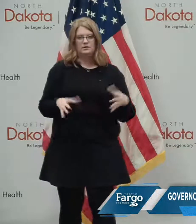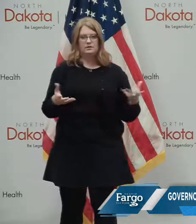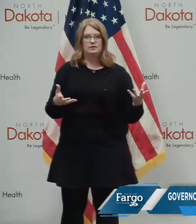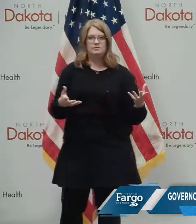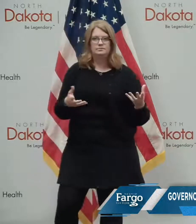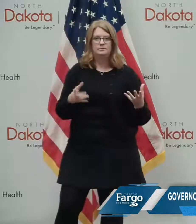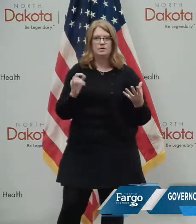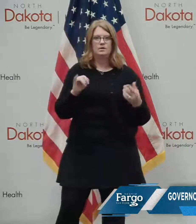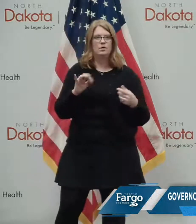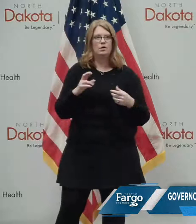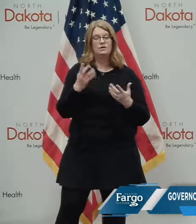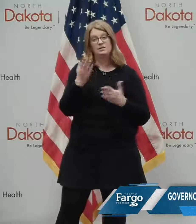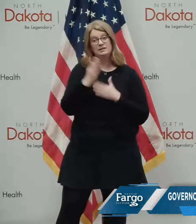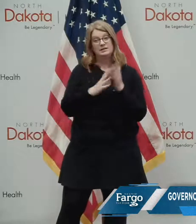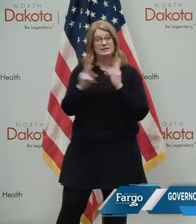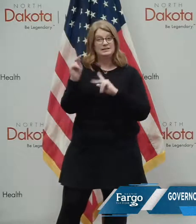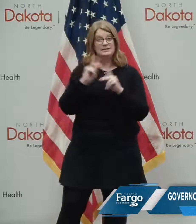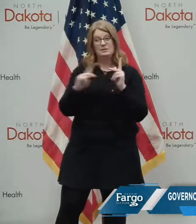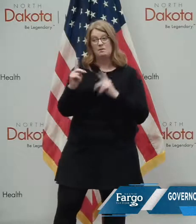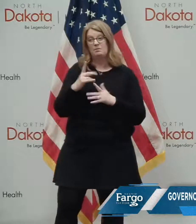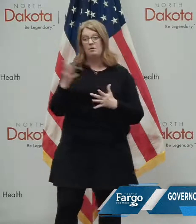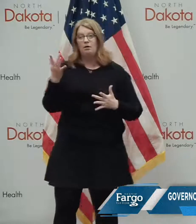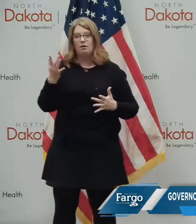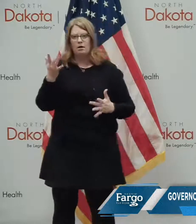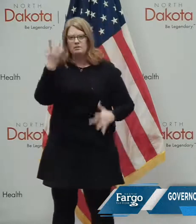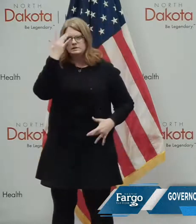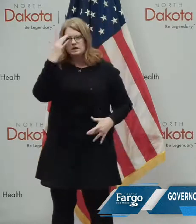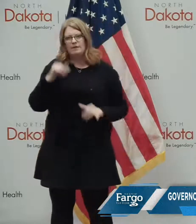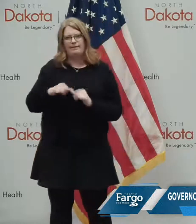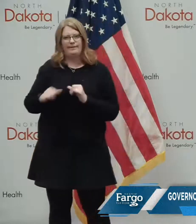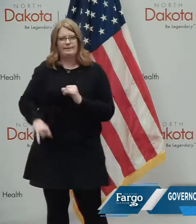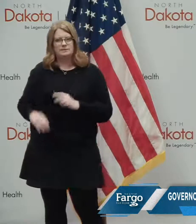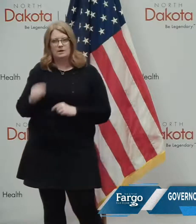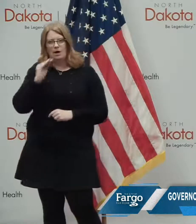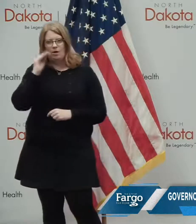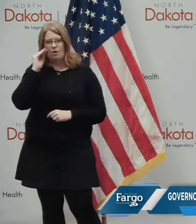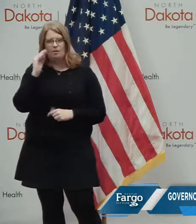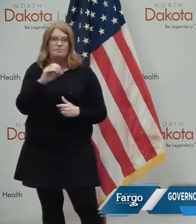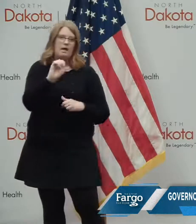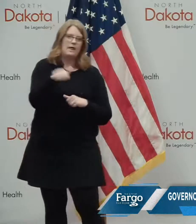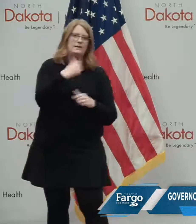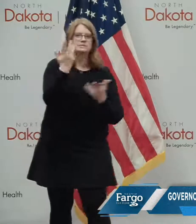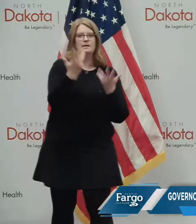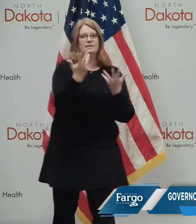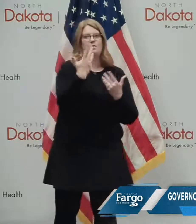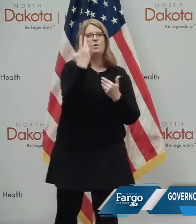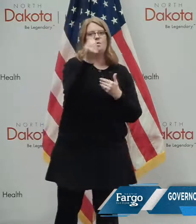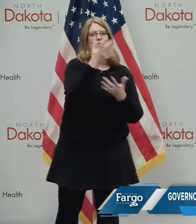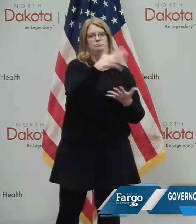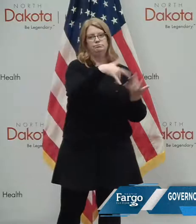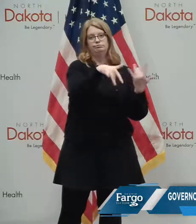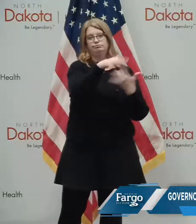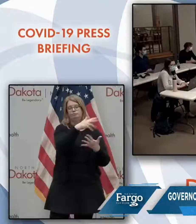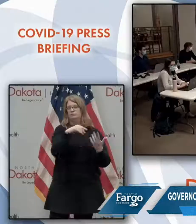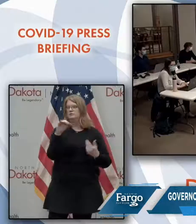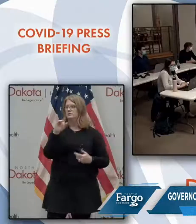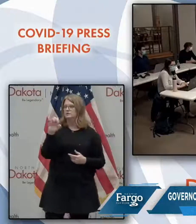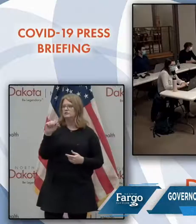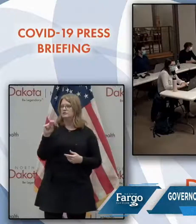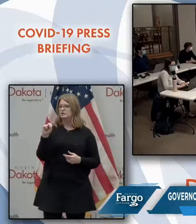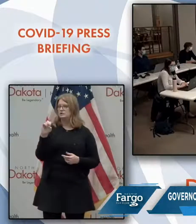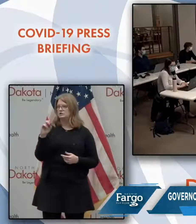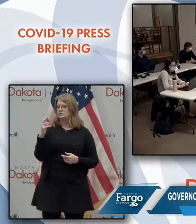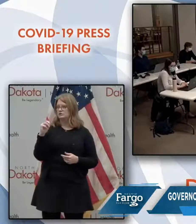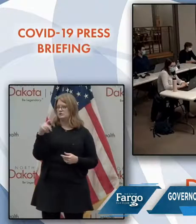find out, they go home and they may infect nobody else during that time period. So we want to be focused on that. Danny? Jean Shemp, Hometown Radio